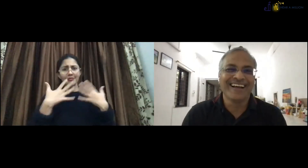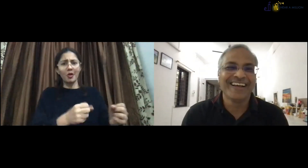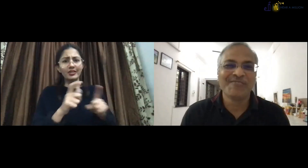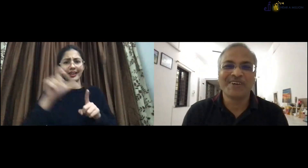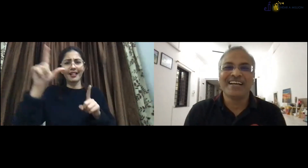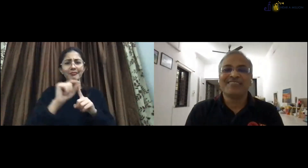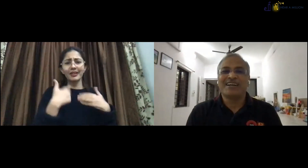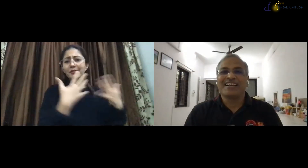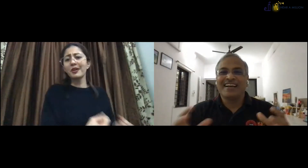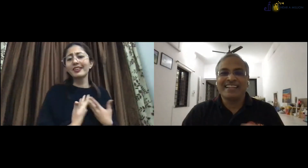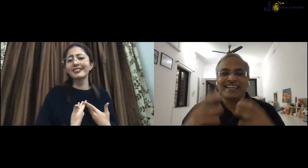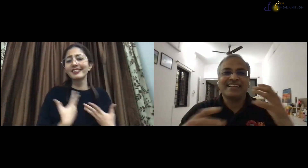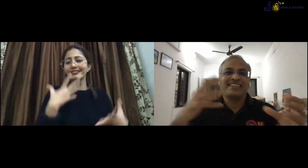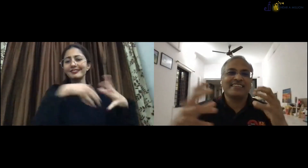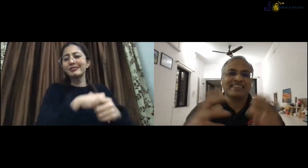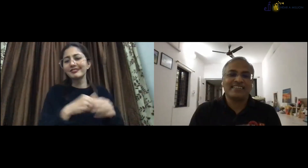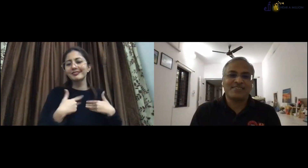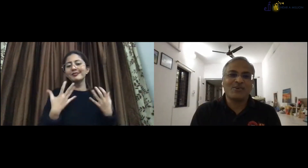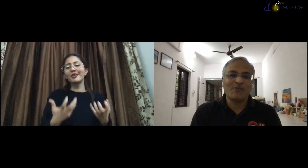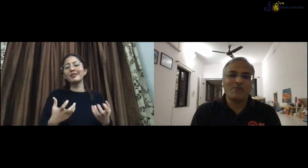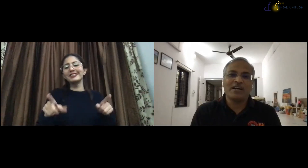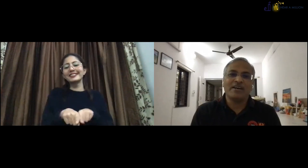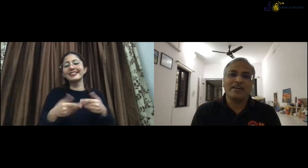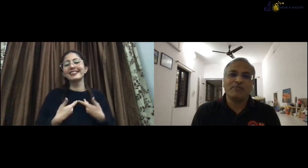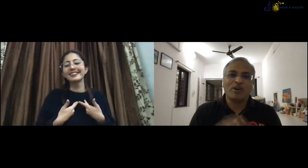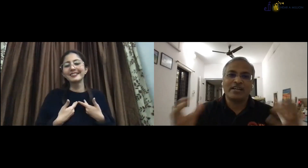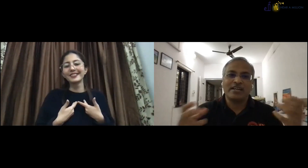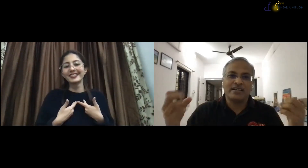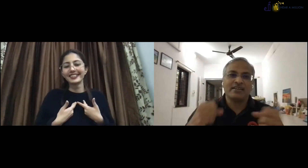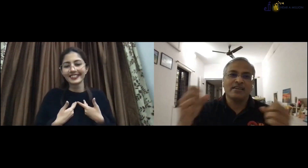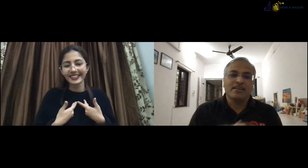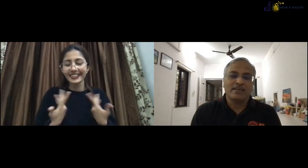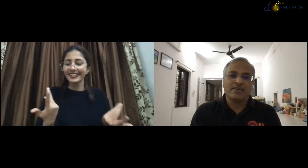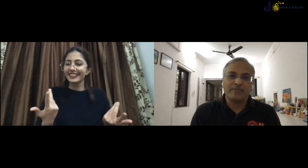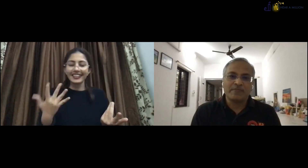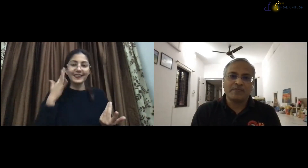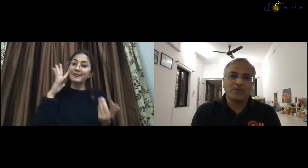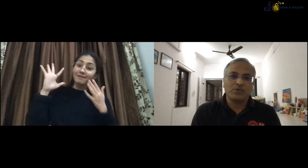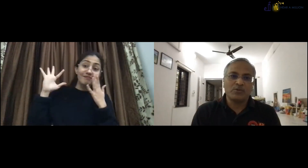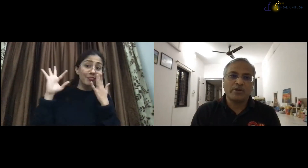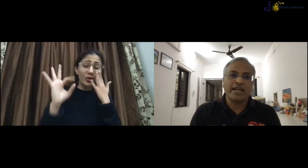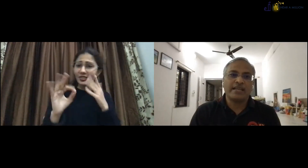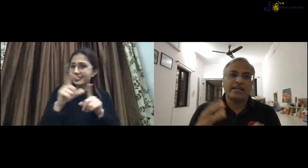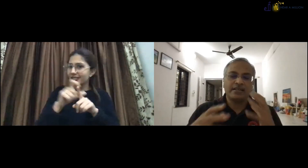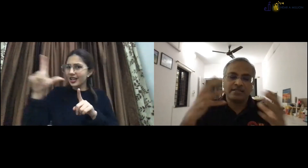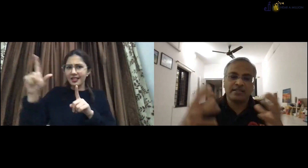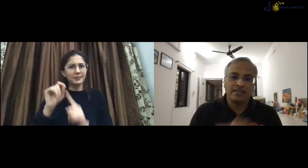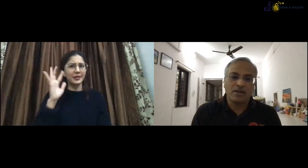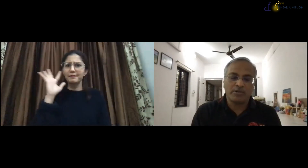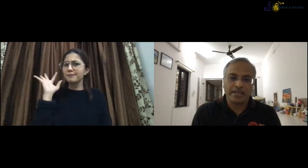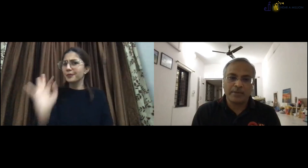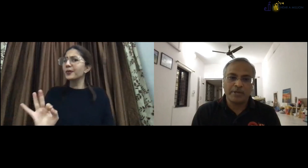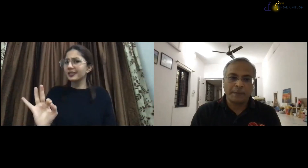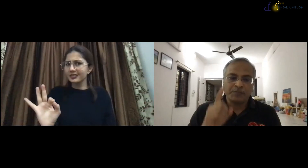course. but I think it's so important and to look at that